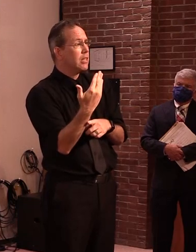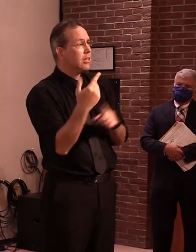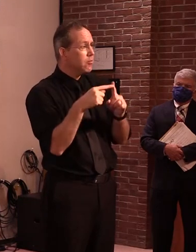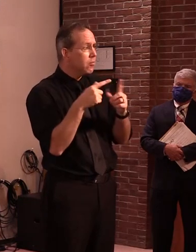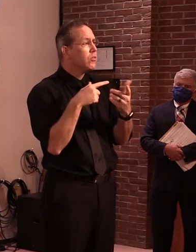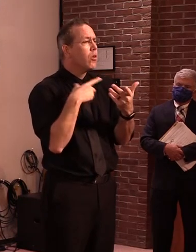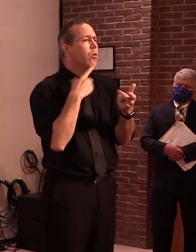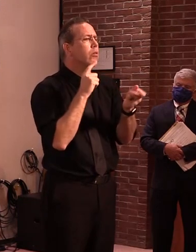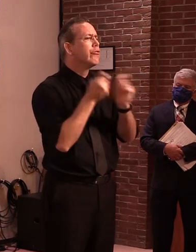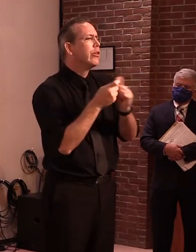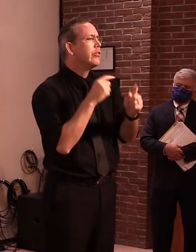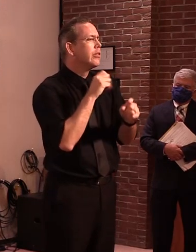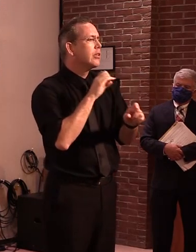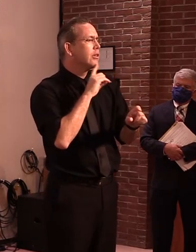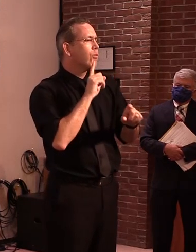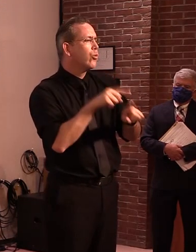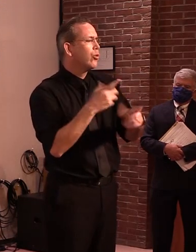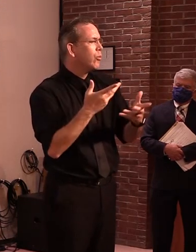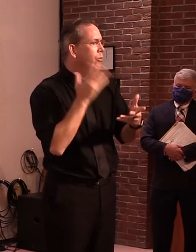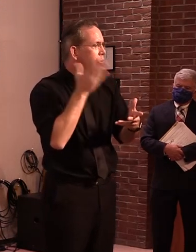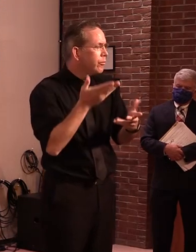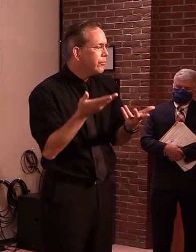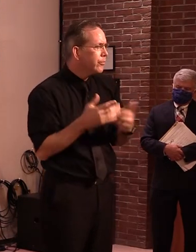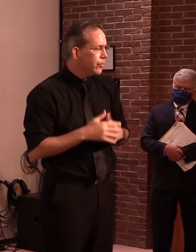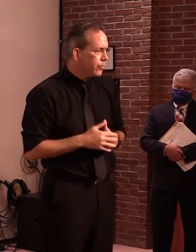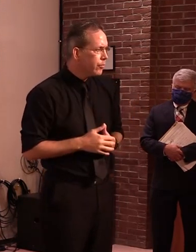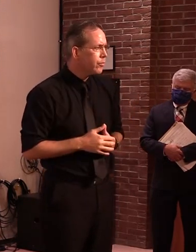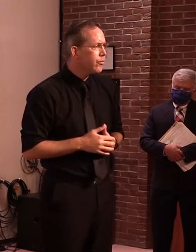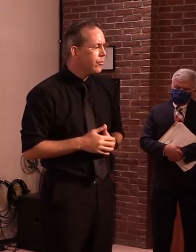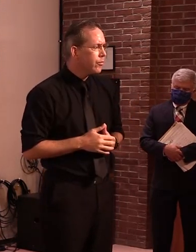order itself. Okay. So